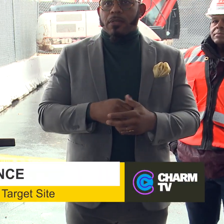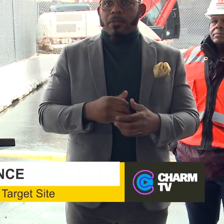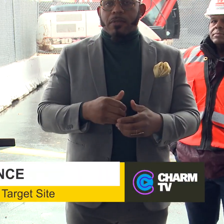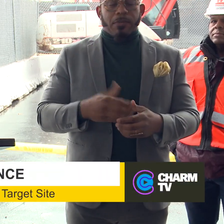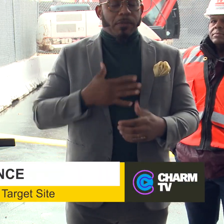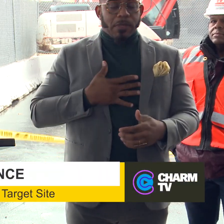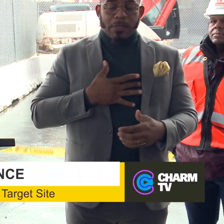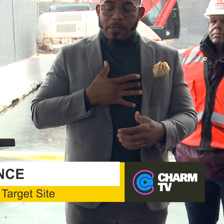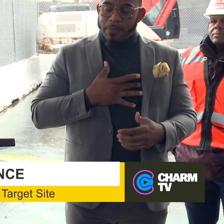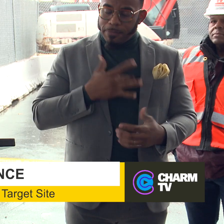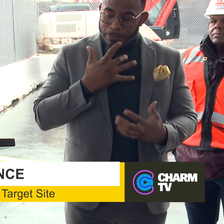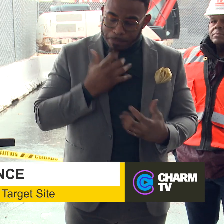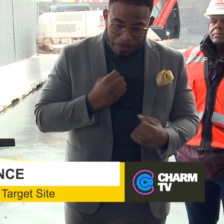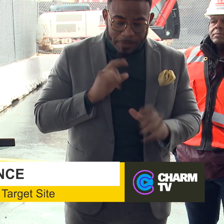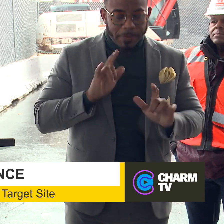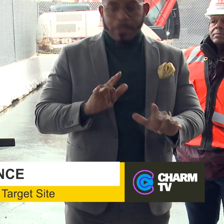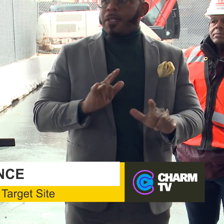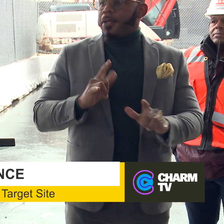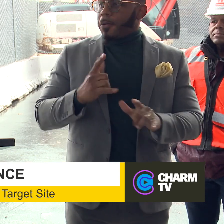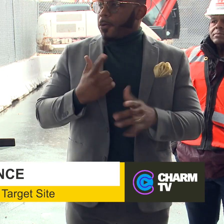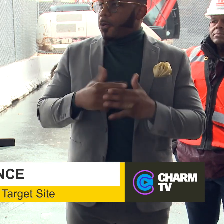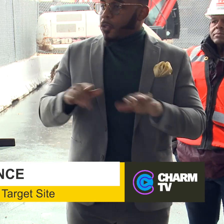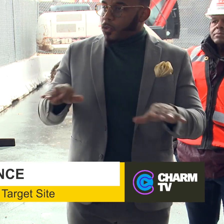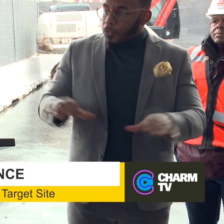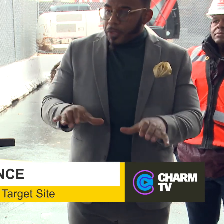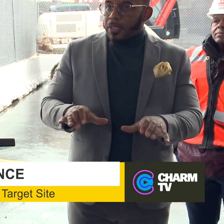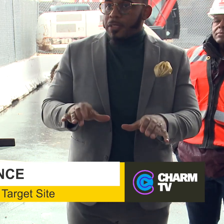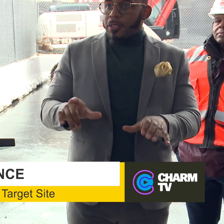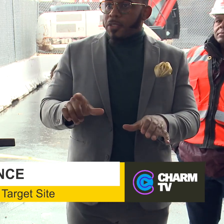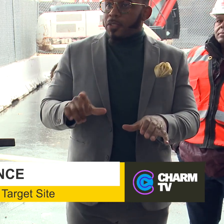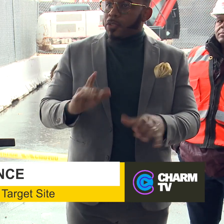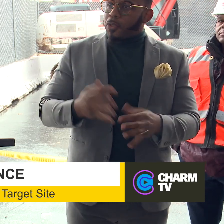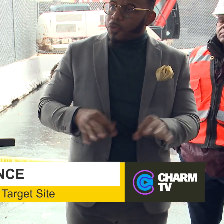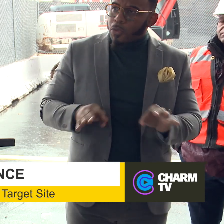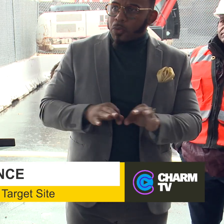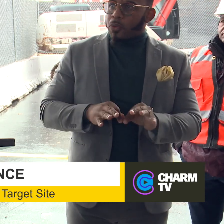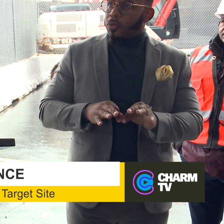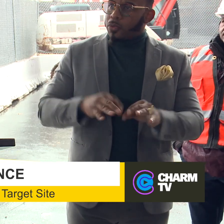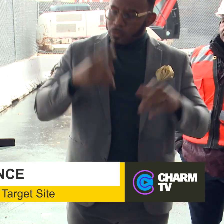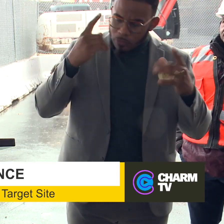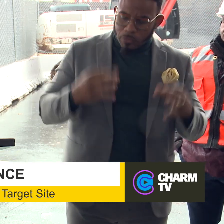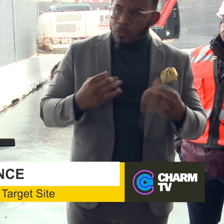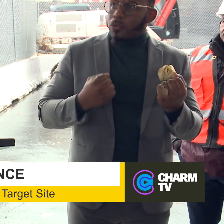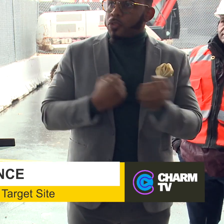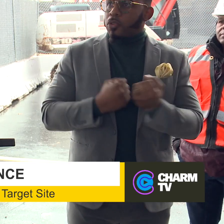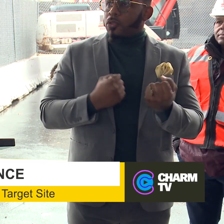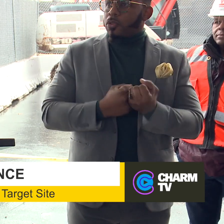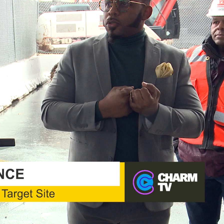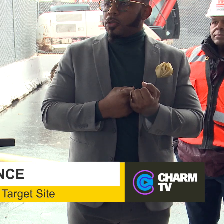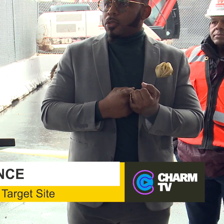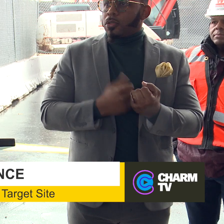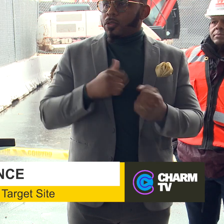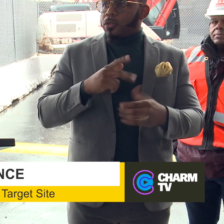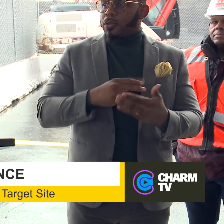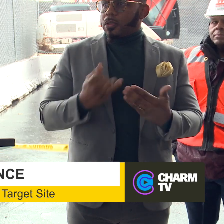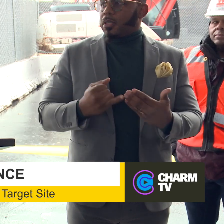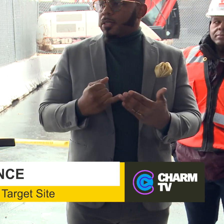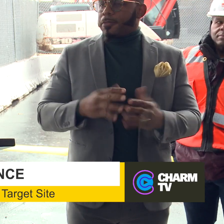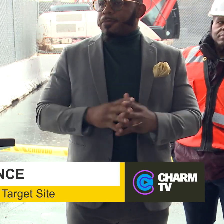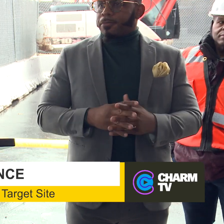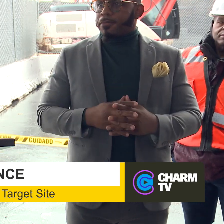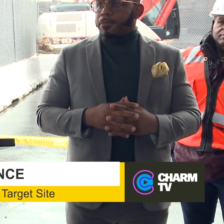bottom of my heart for what has been your crucial and unwavering support for the project so